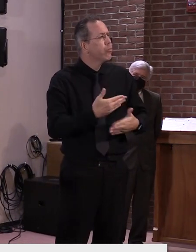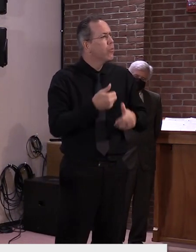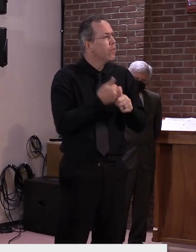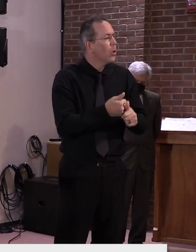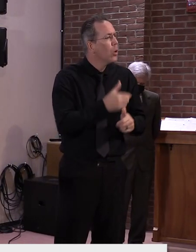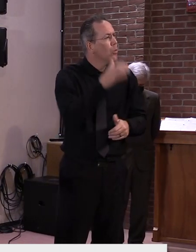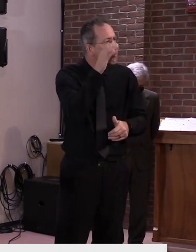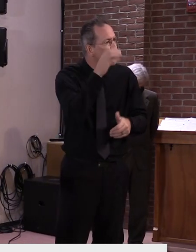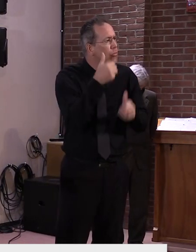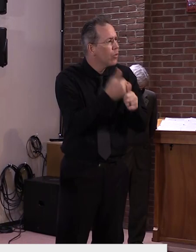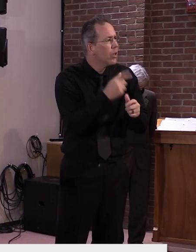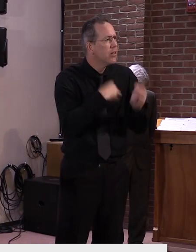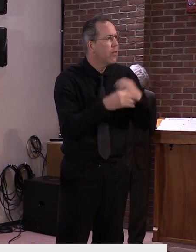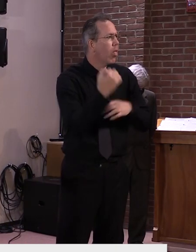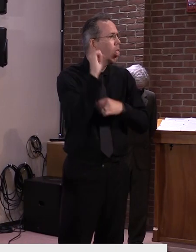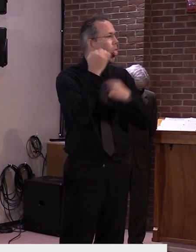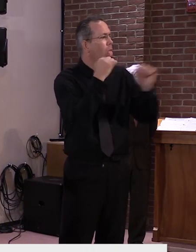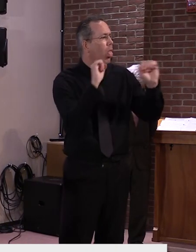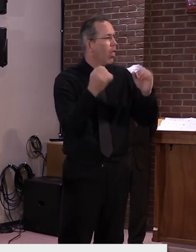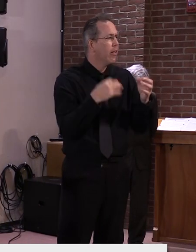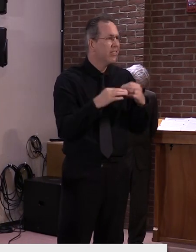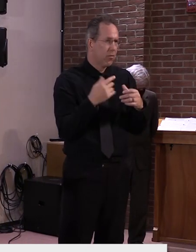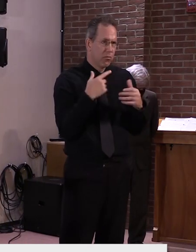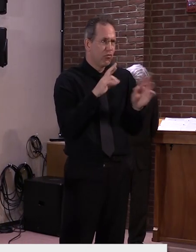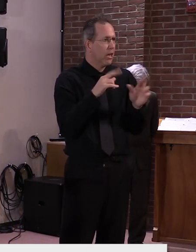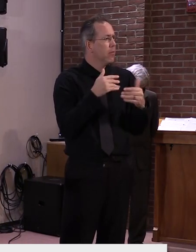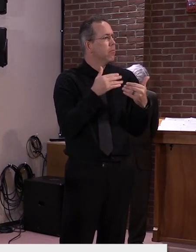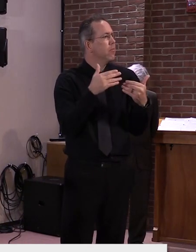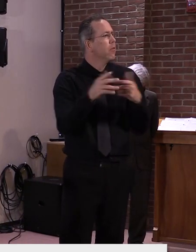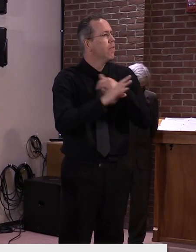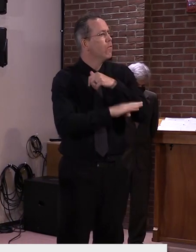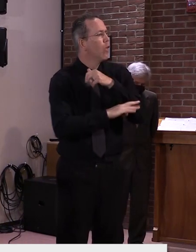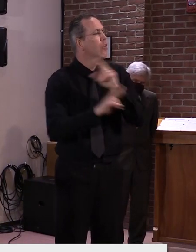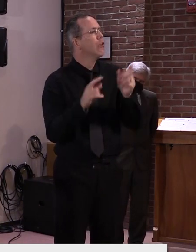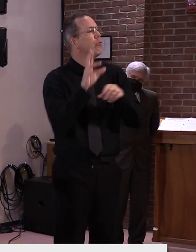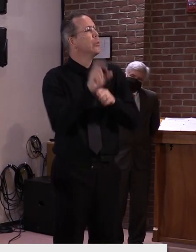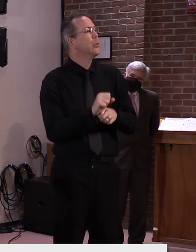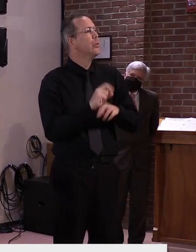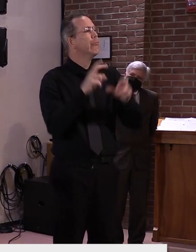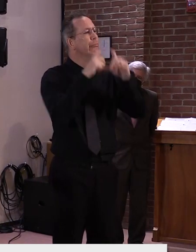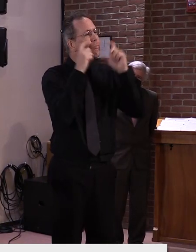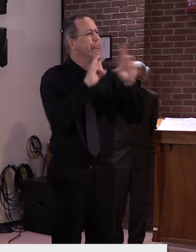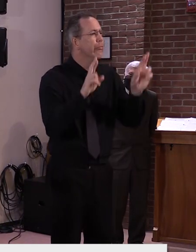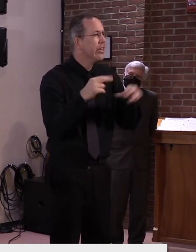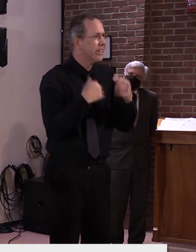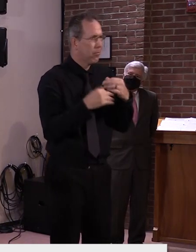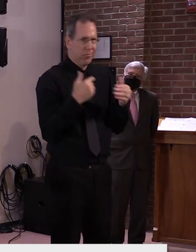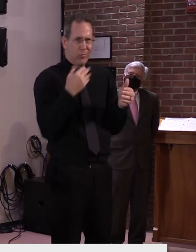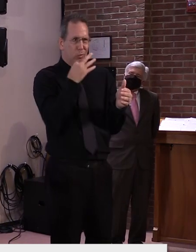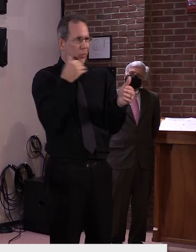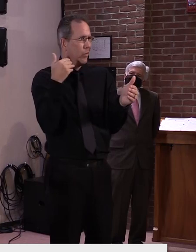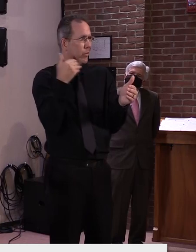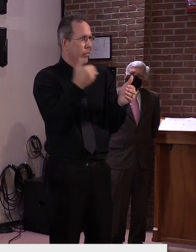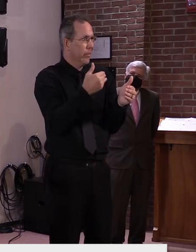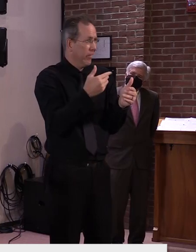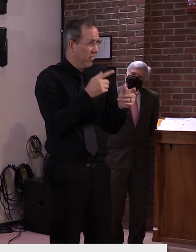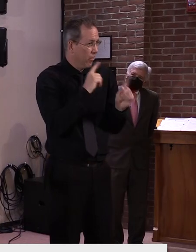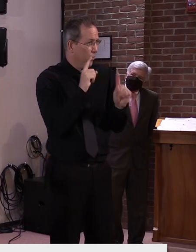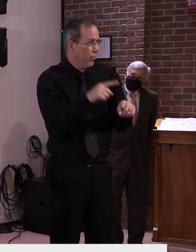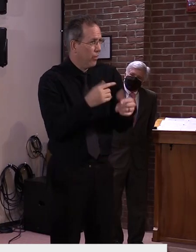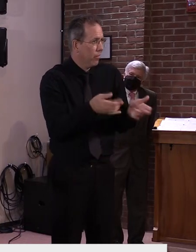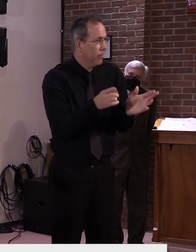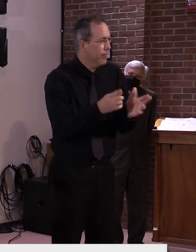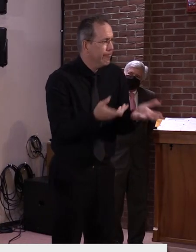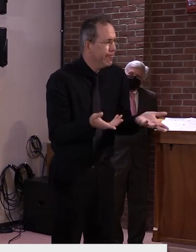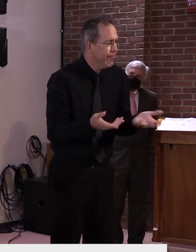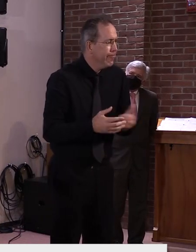fall, the situation would be more mitigated? Like, wouldn't more time have been good just for the educational opportunities of everyone? You know,